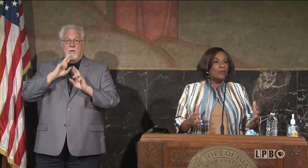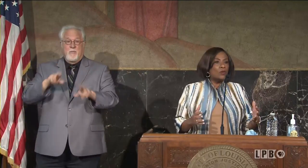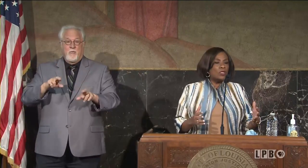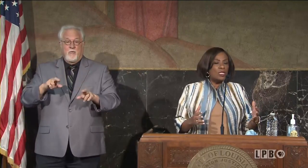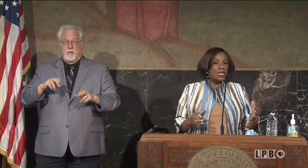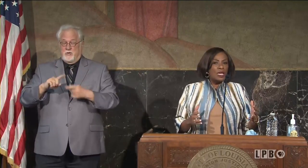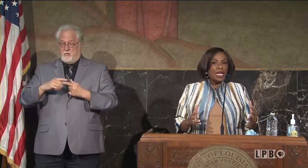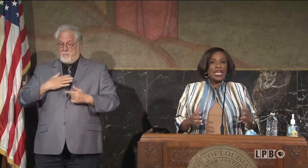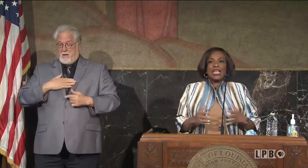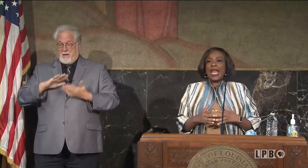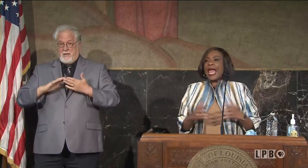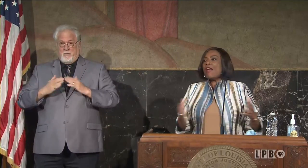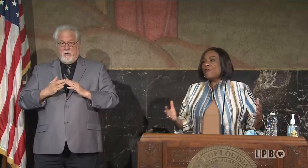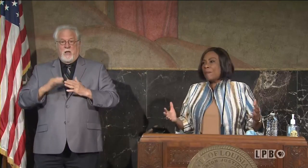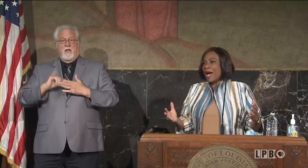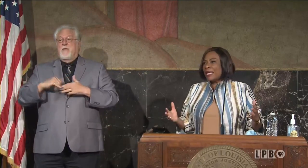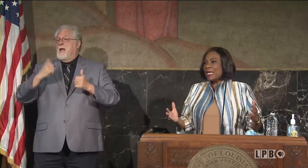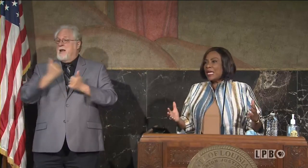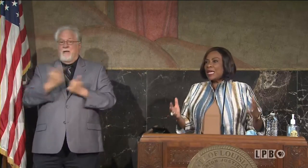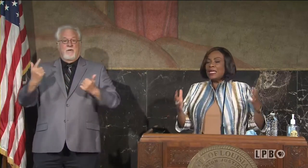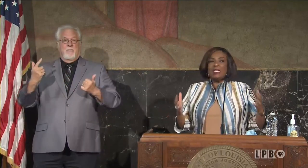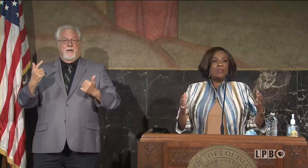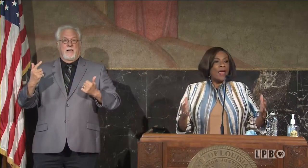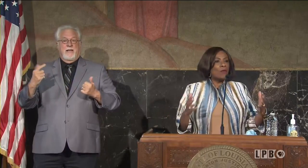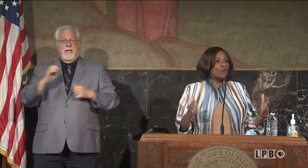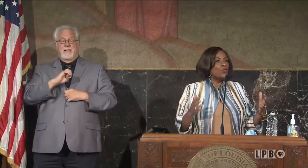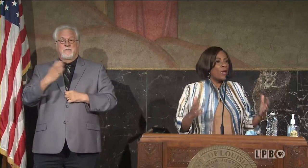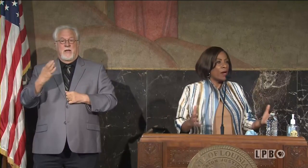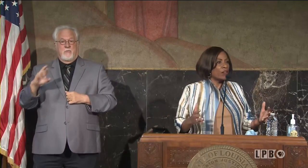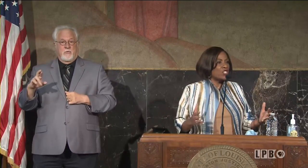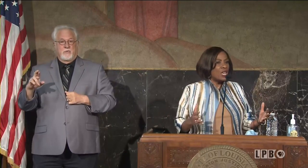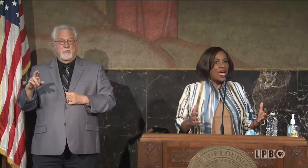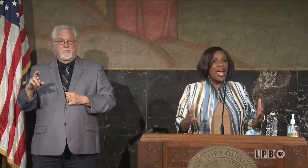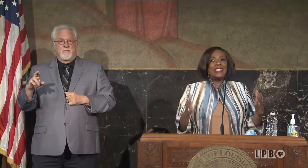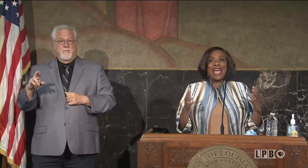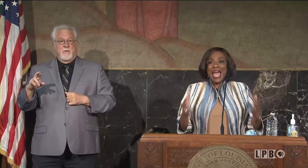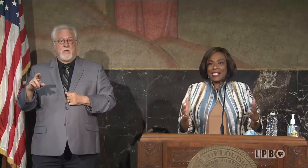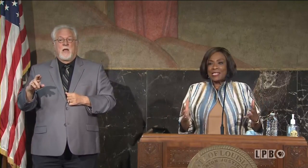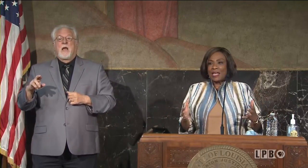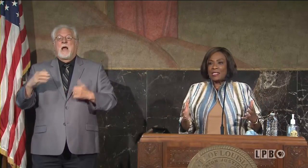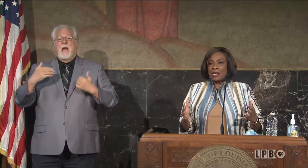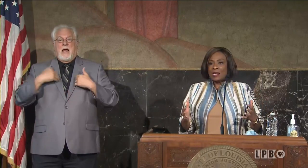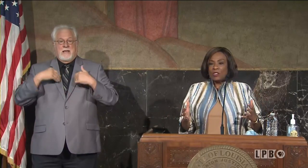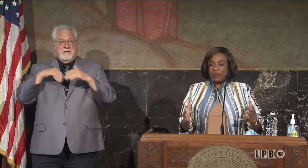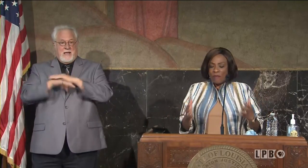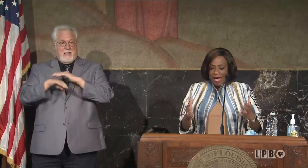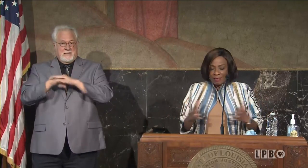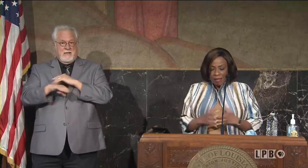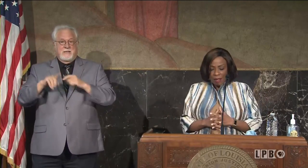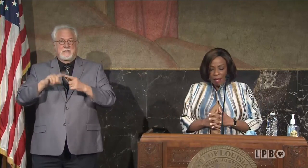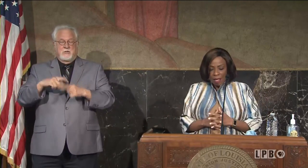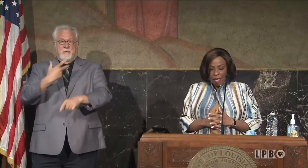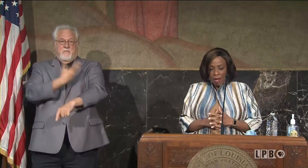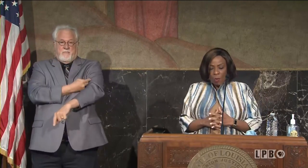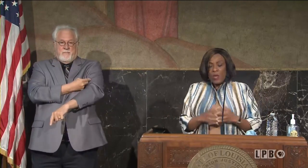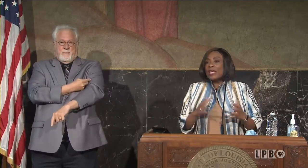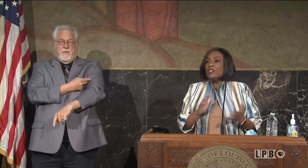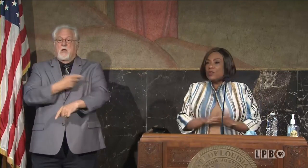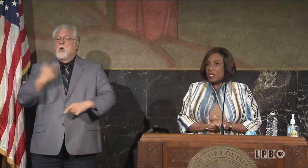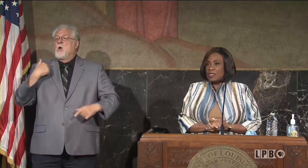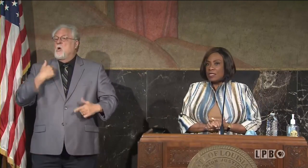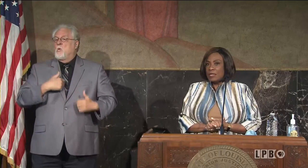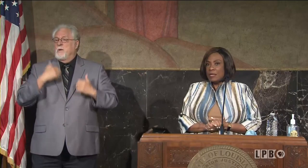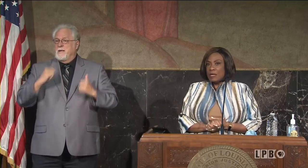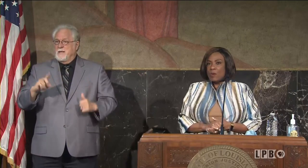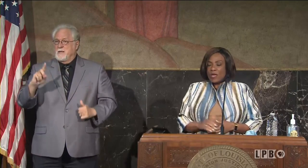my community that everybody in East Baton Rouge Parish has access to a vaccine. We can